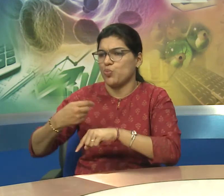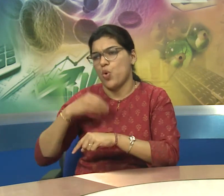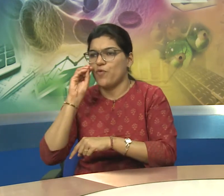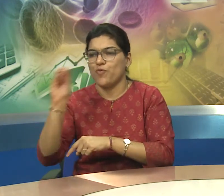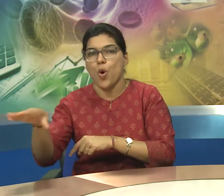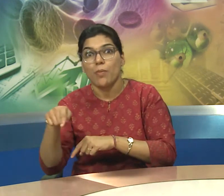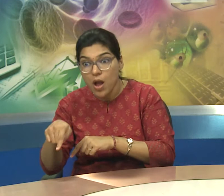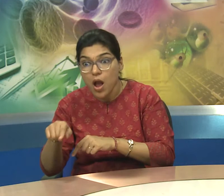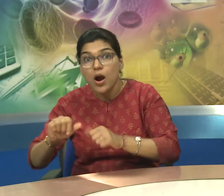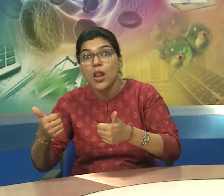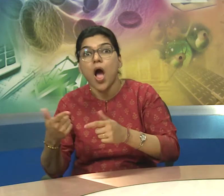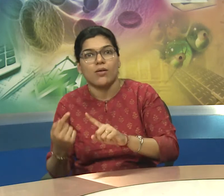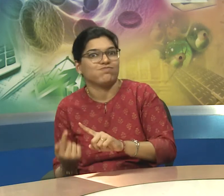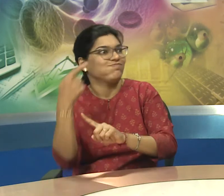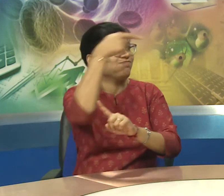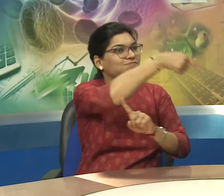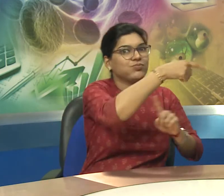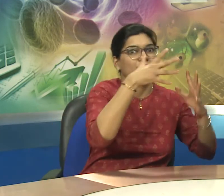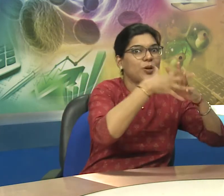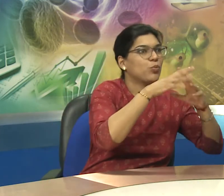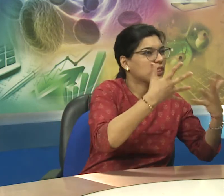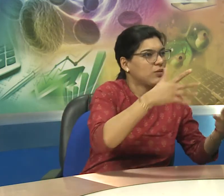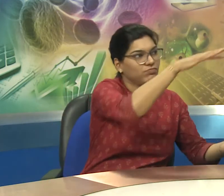in one particular area